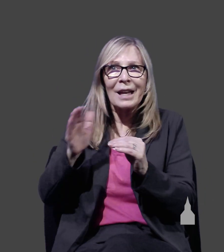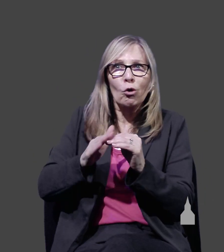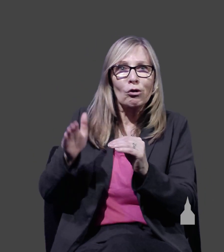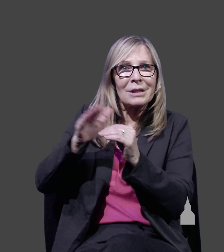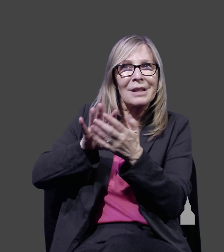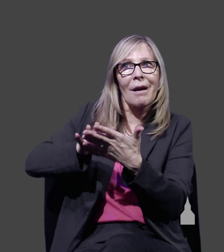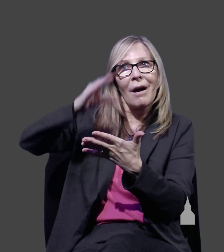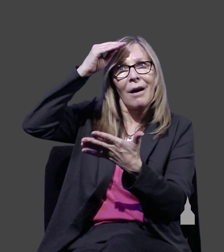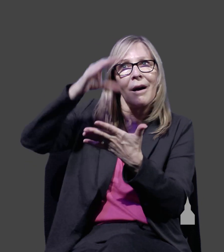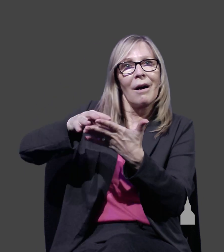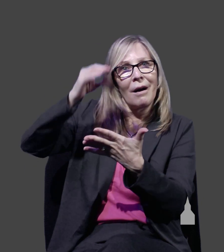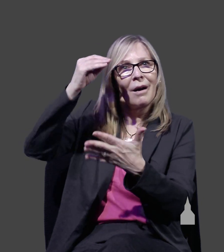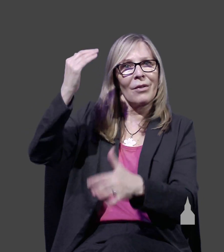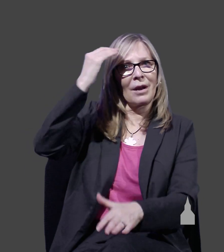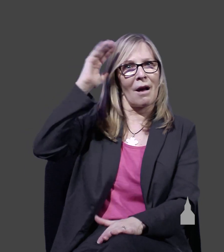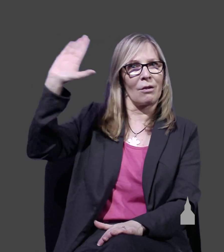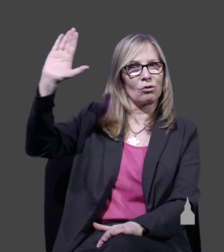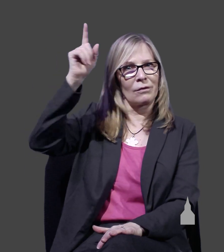God.